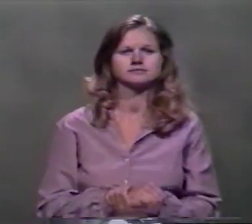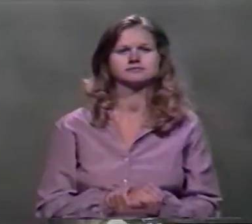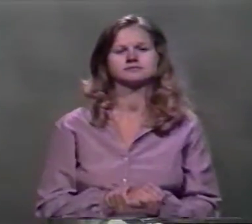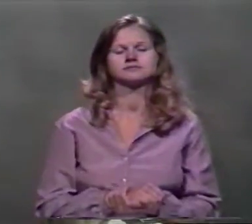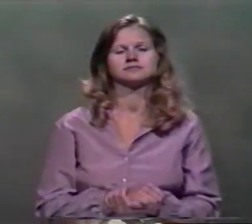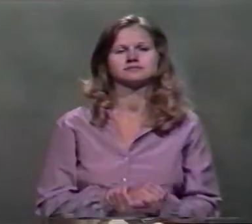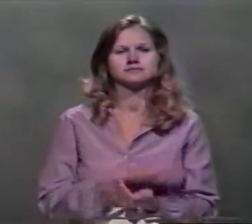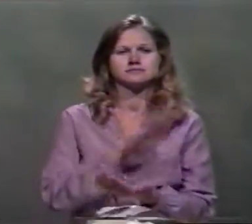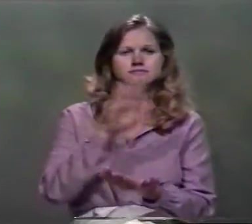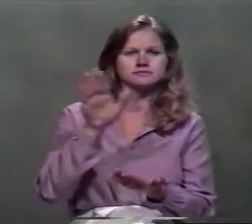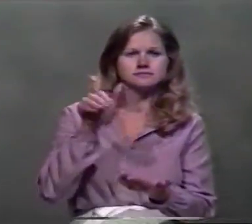Center.